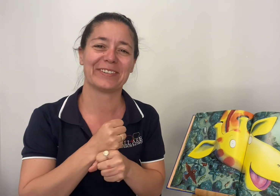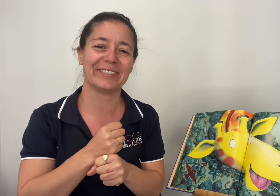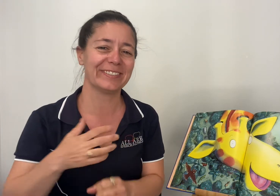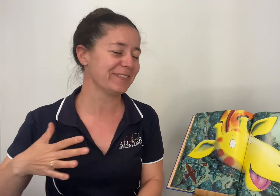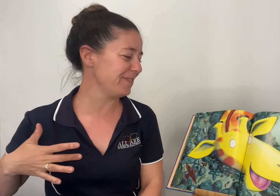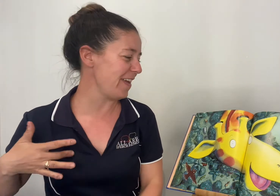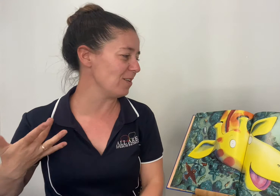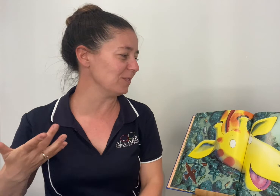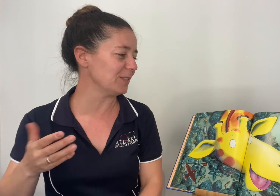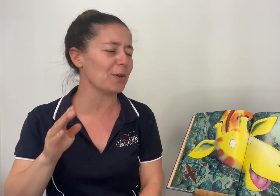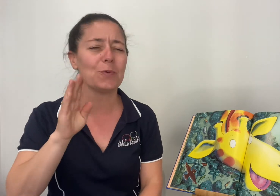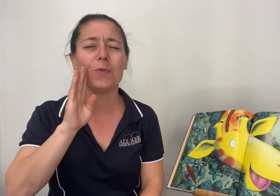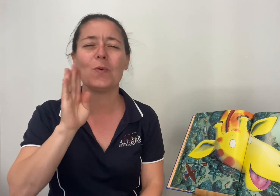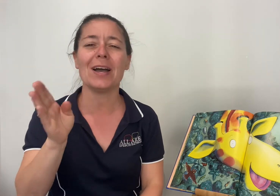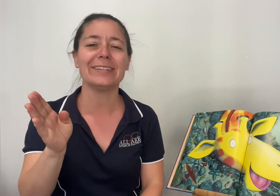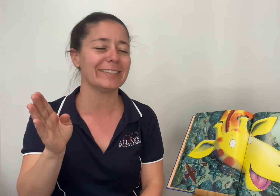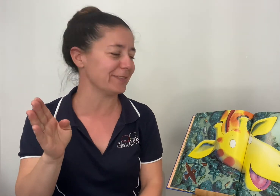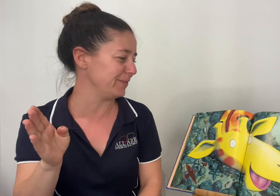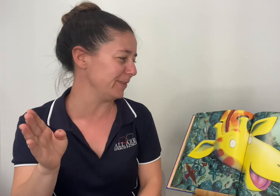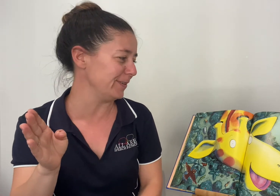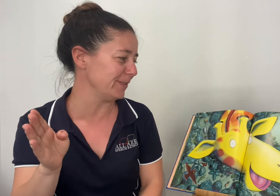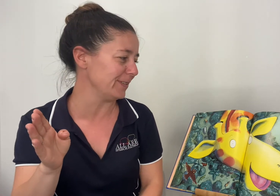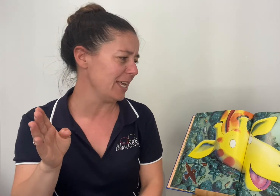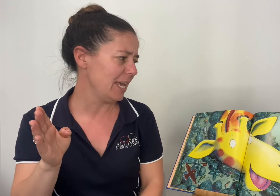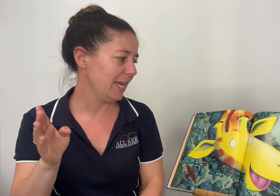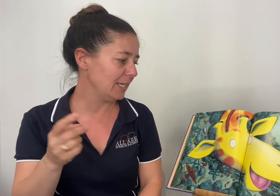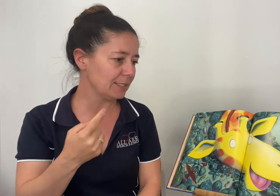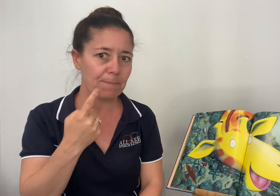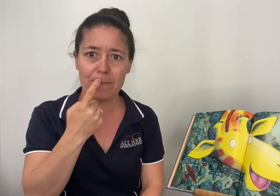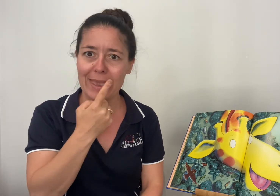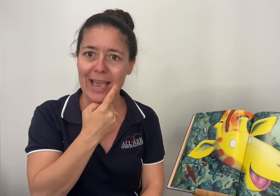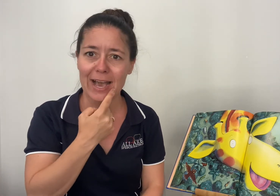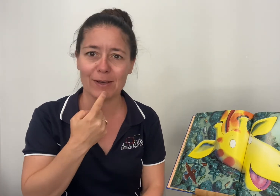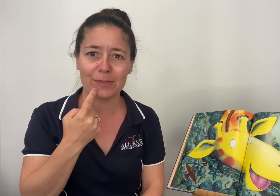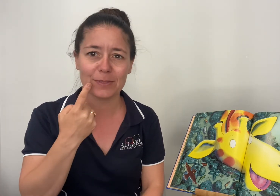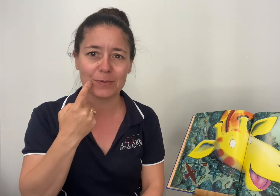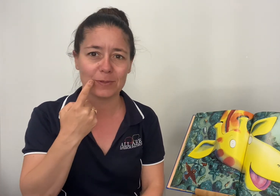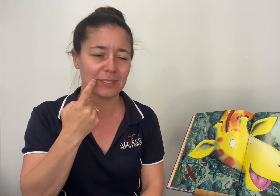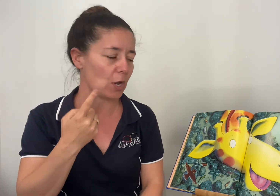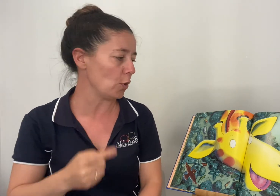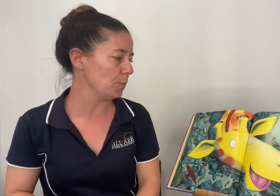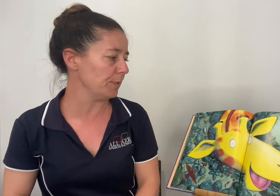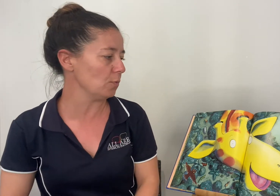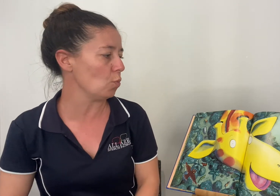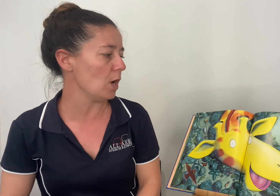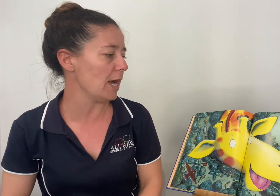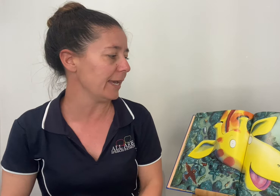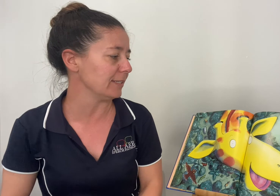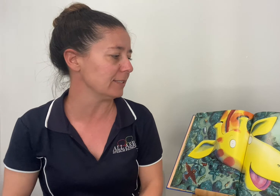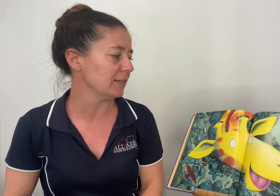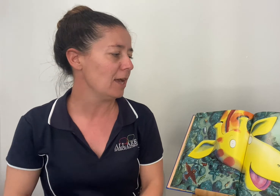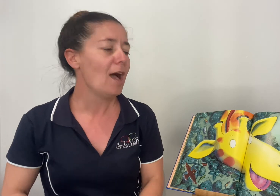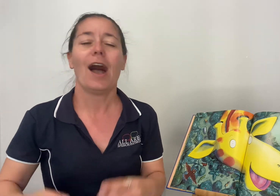Gerald felt so wonderful. His mouth was open wide.